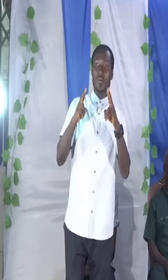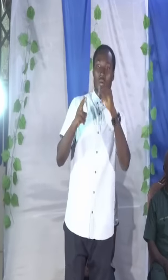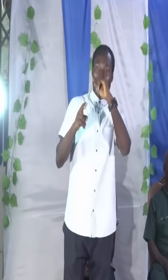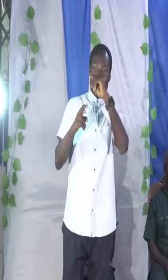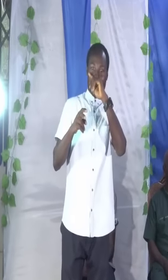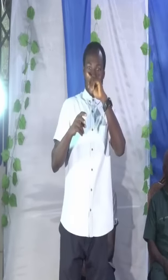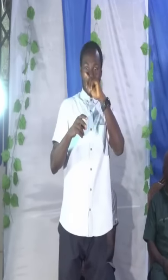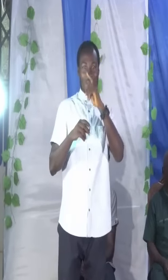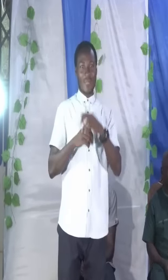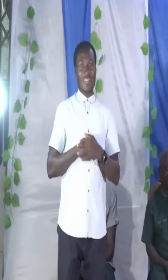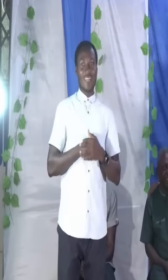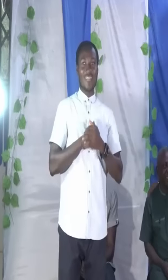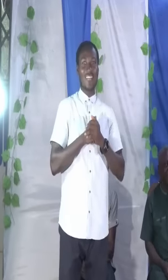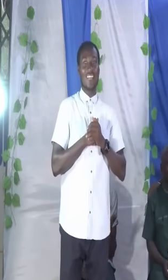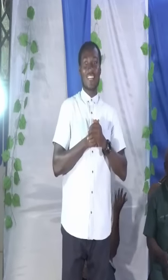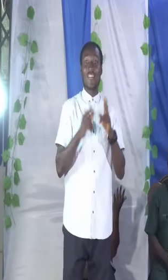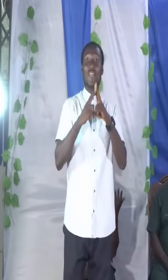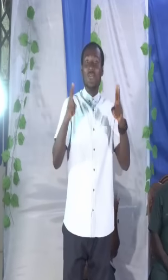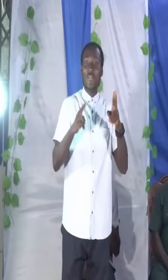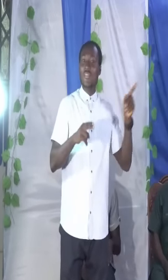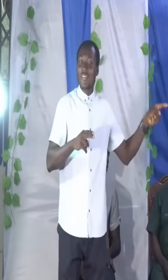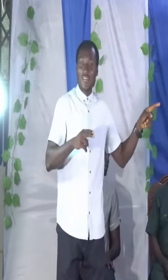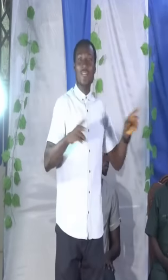bia yam na mdo go school